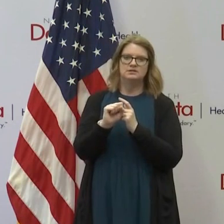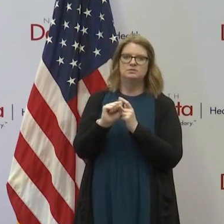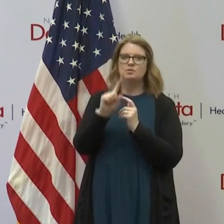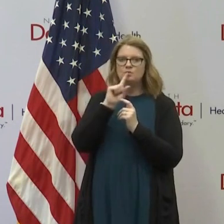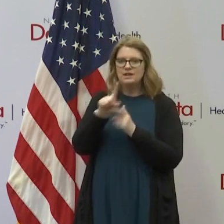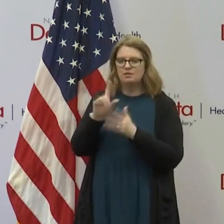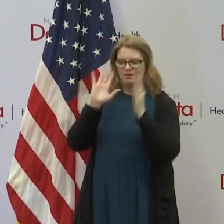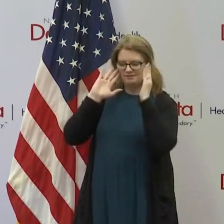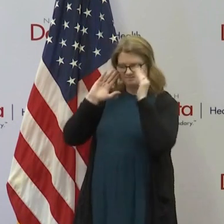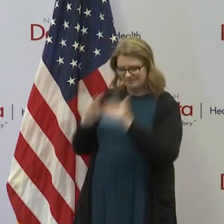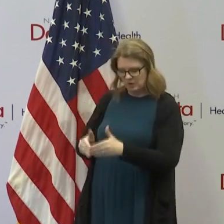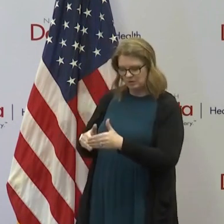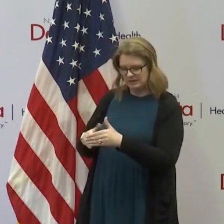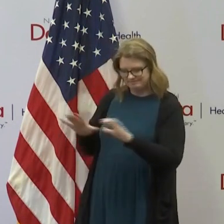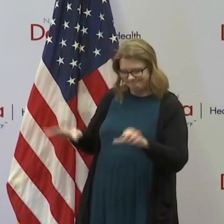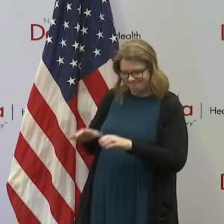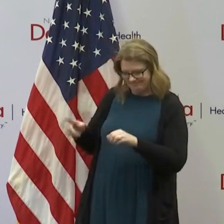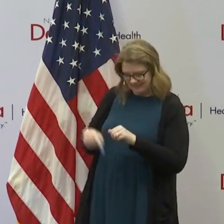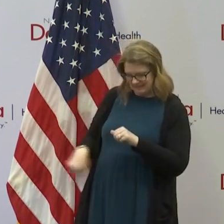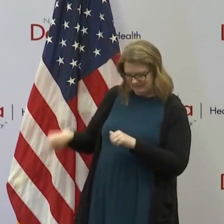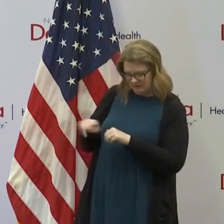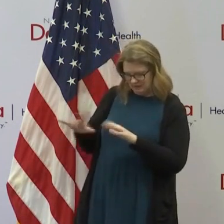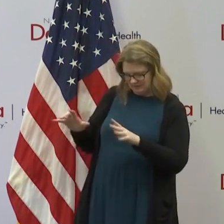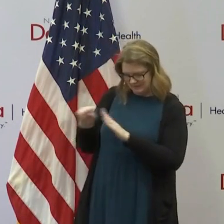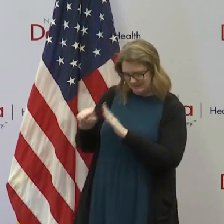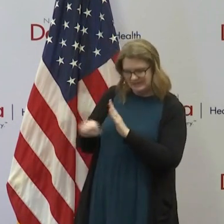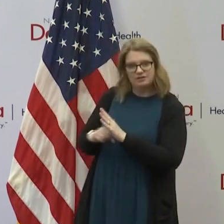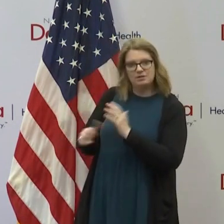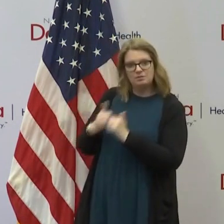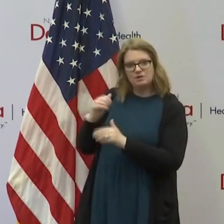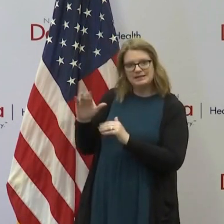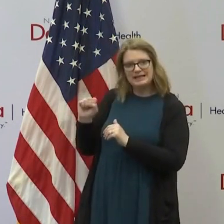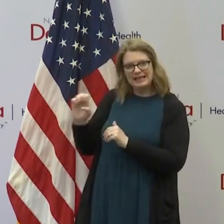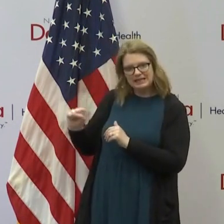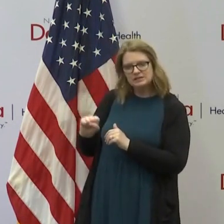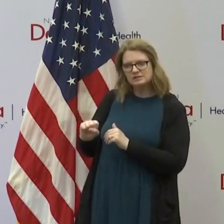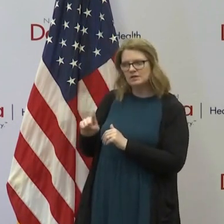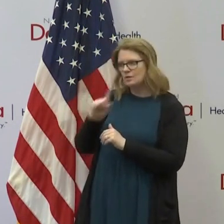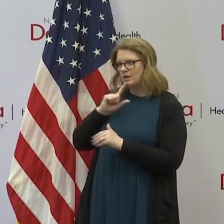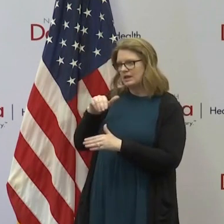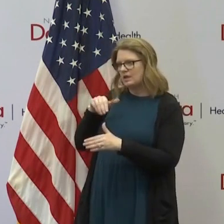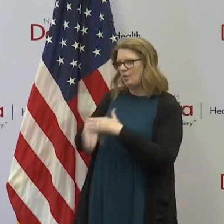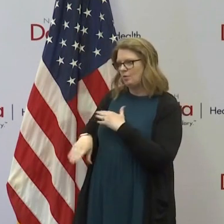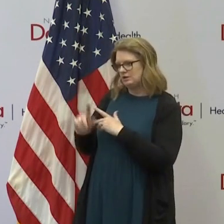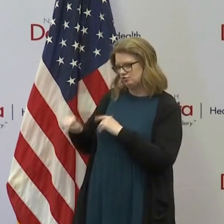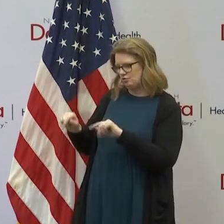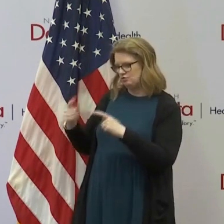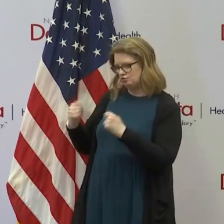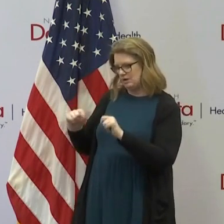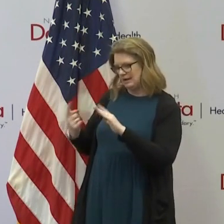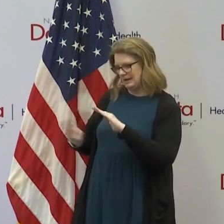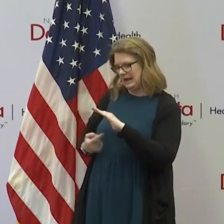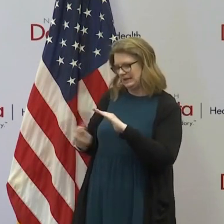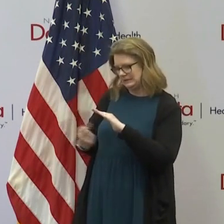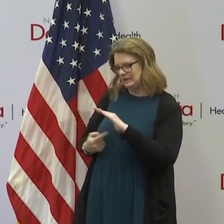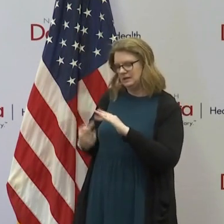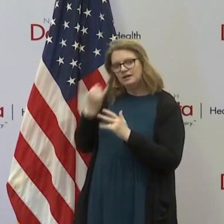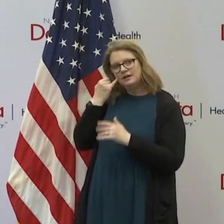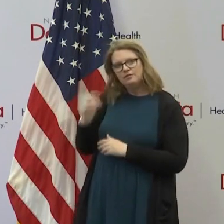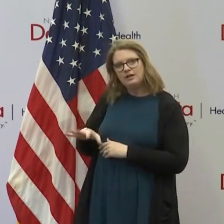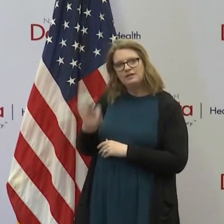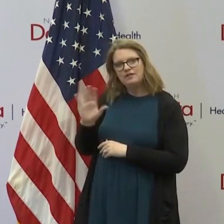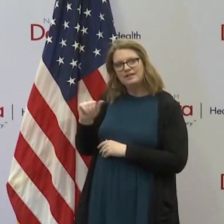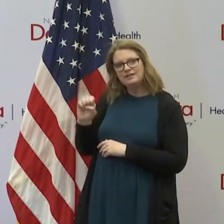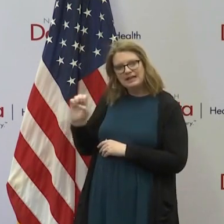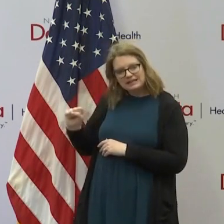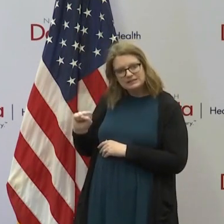testing and the tracing activity in the state. If that's where the majority of the cases are, then that's where we've got to get in and really try to isolate. If we can find those